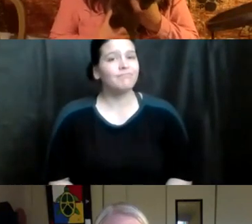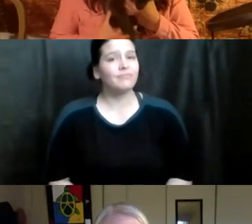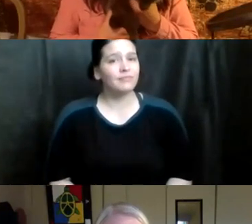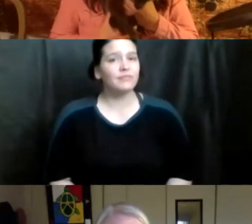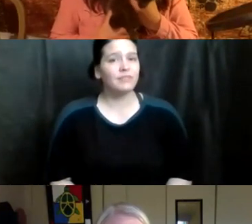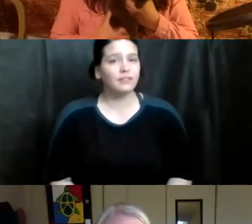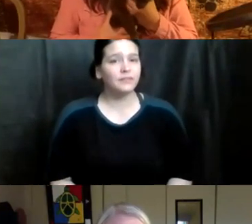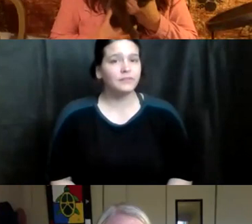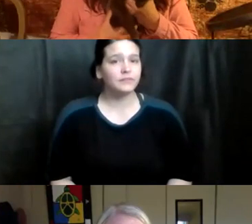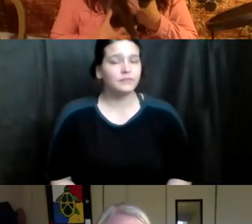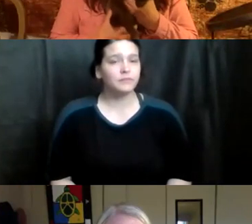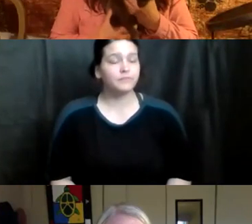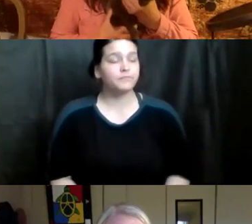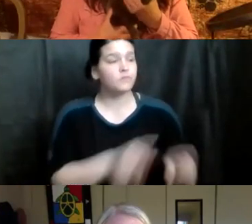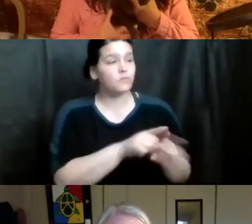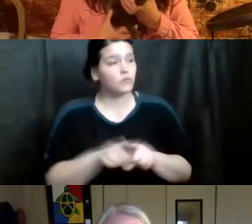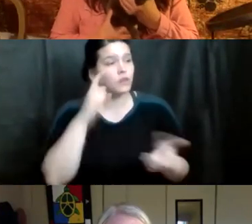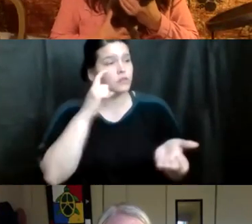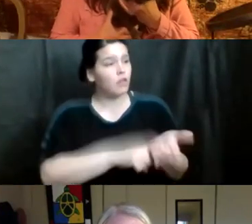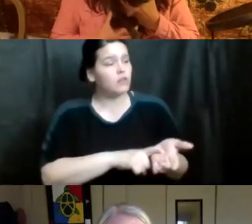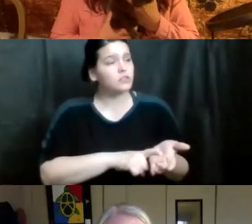Also acknowledgement to you, Kathy,